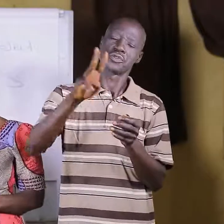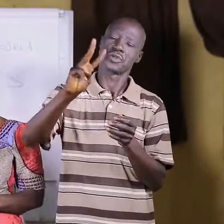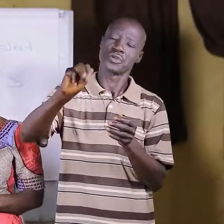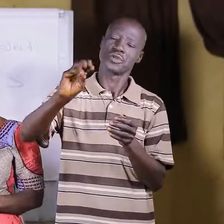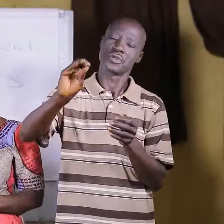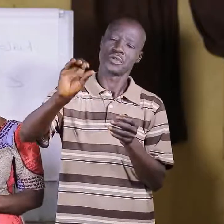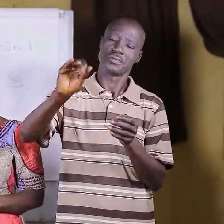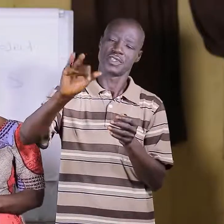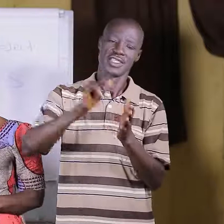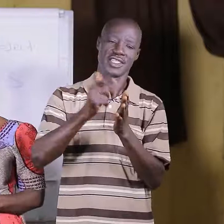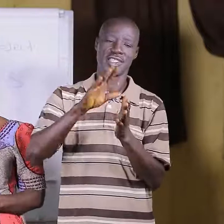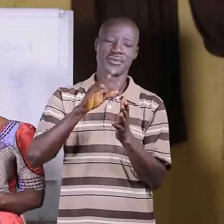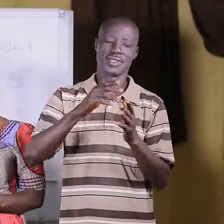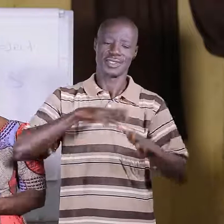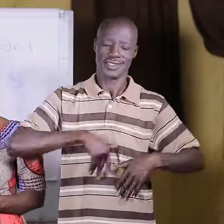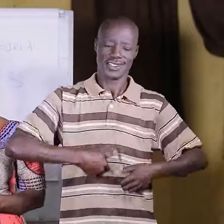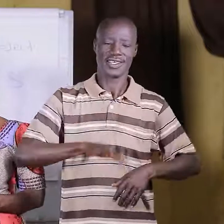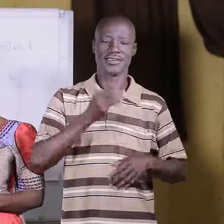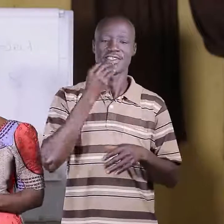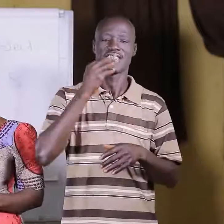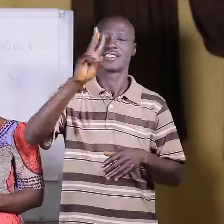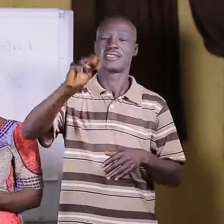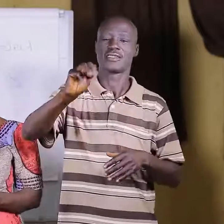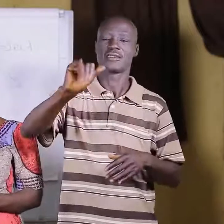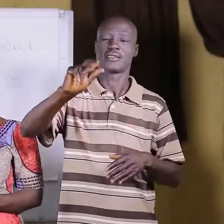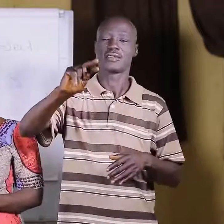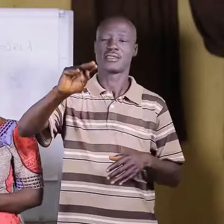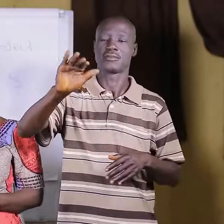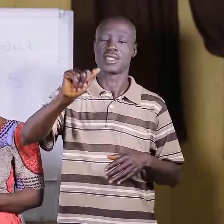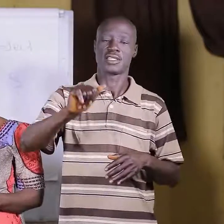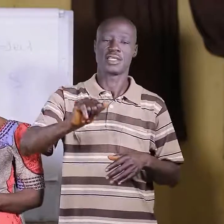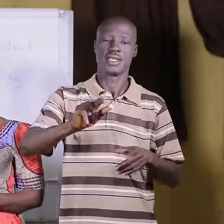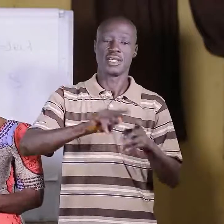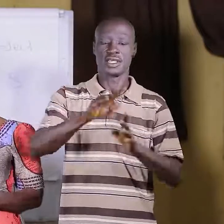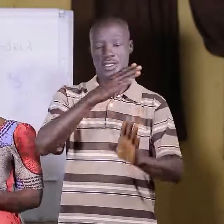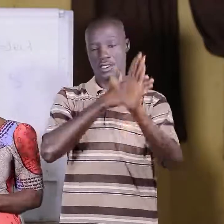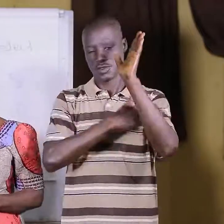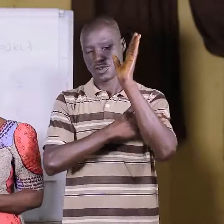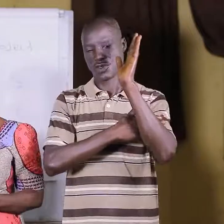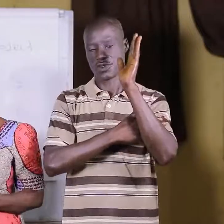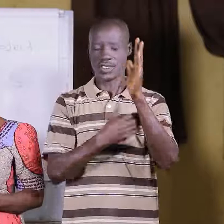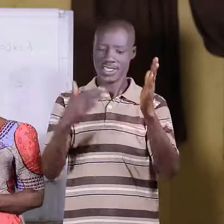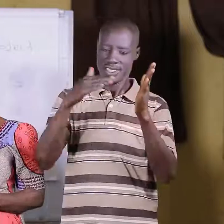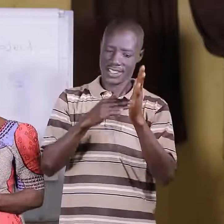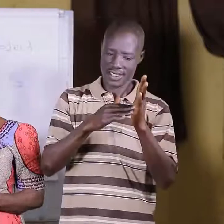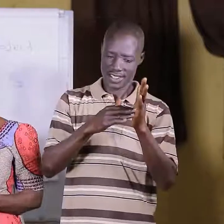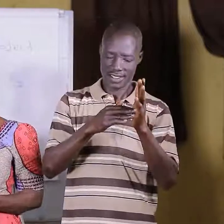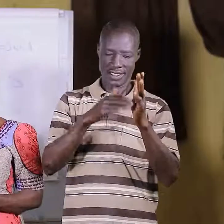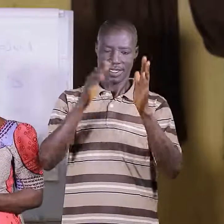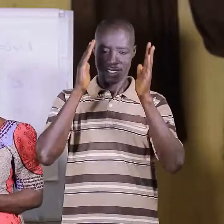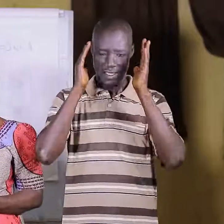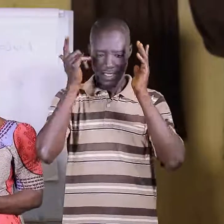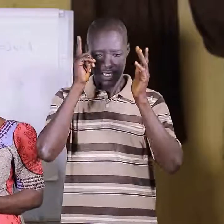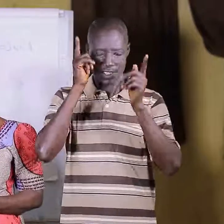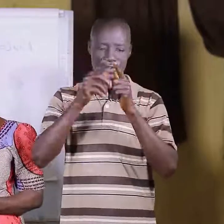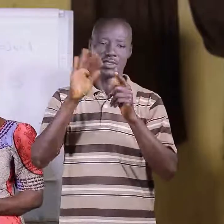eating manna. So let there be a change. God in his infinite mercy provided for them. And even at